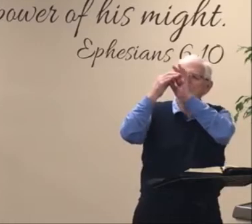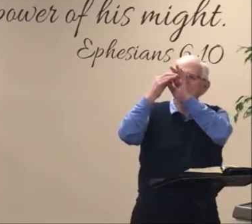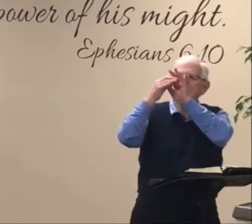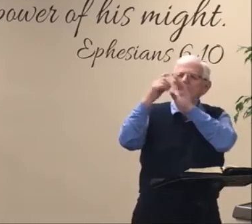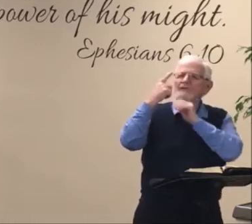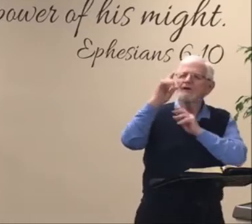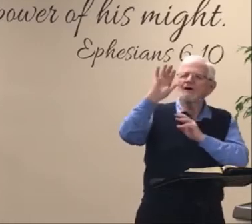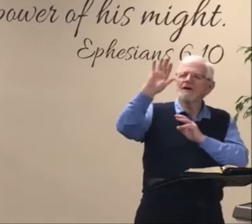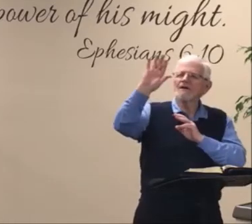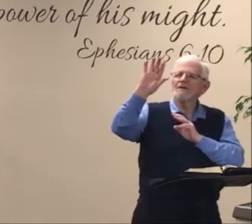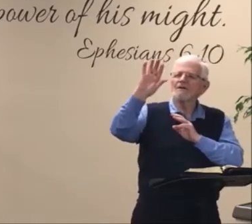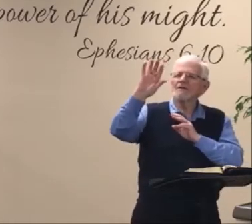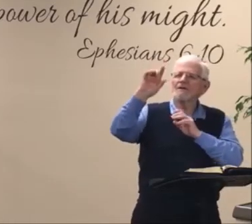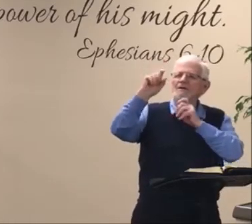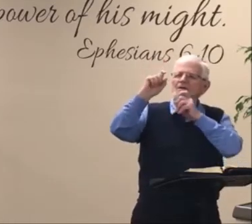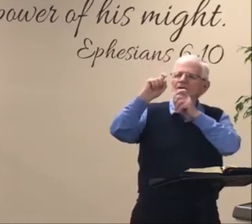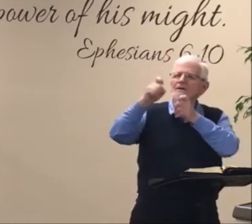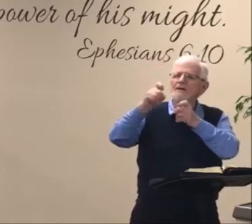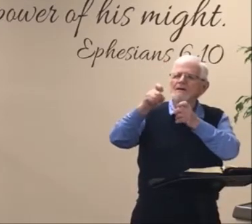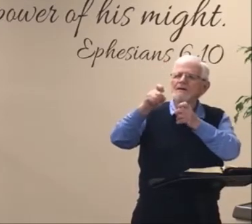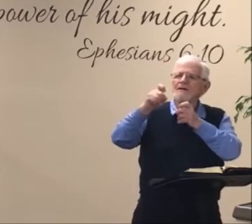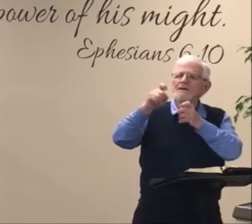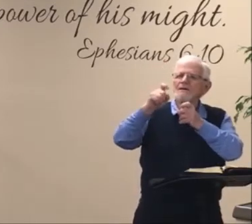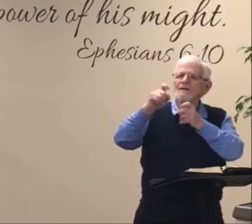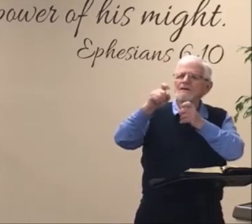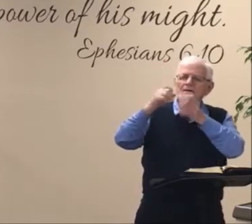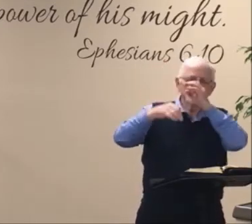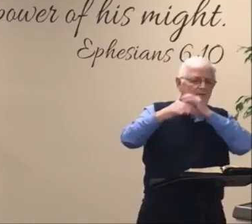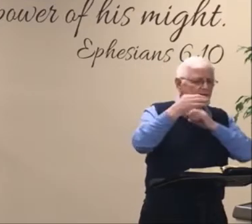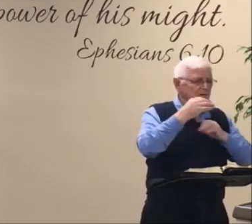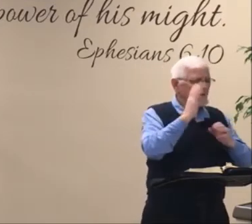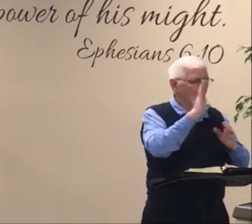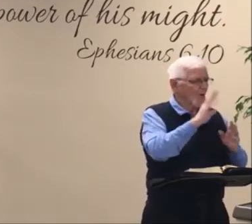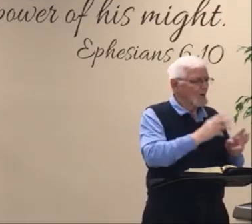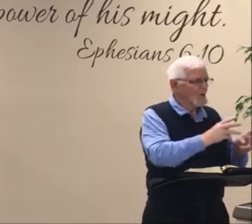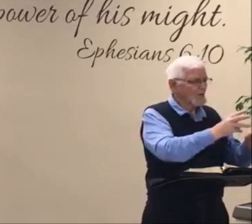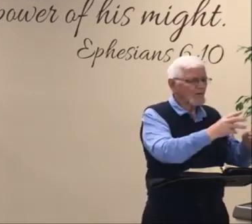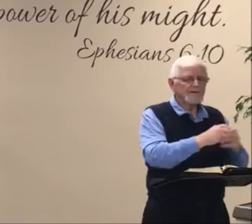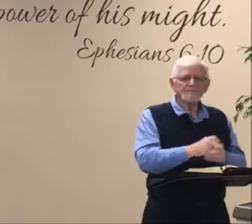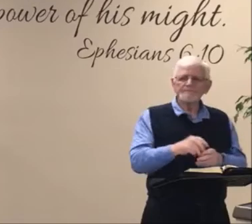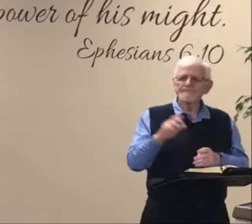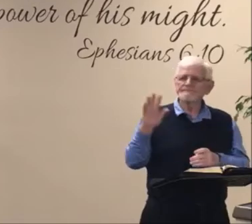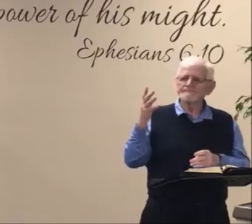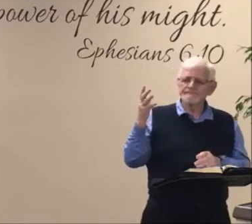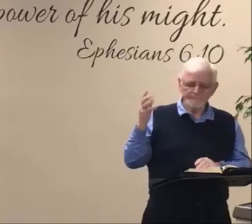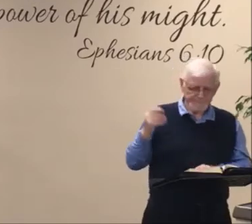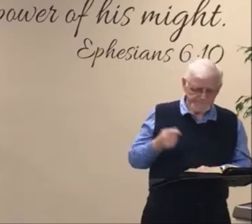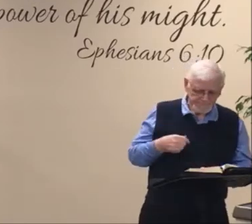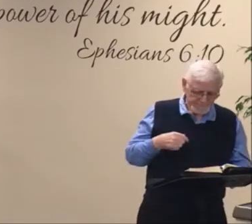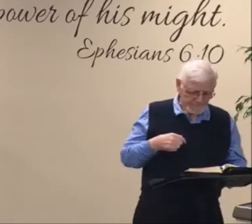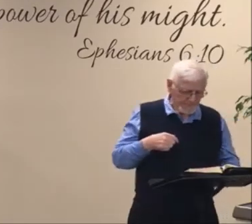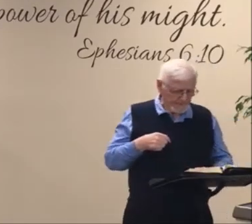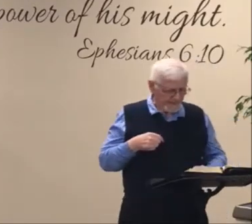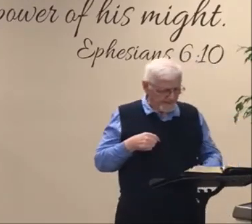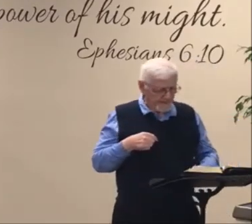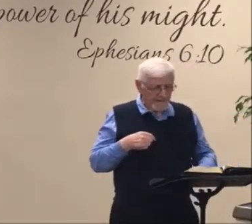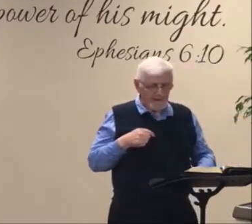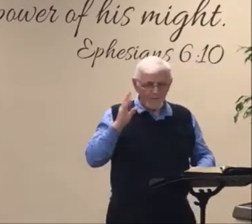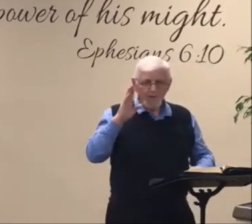him instead of going your own way? Number five, eventually you'll be forced to